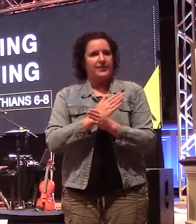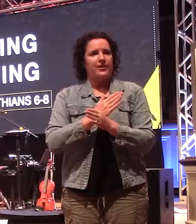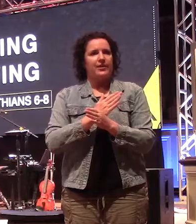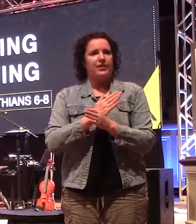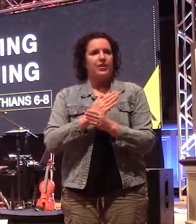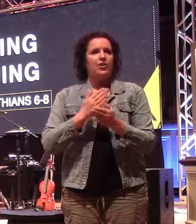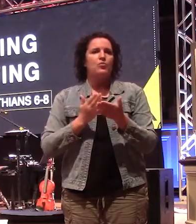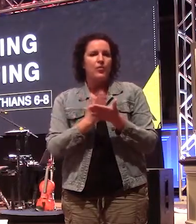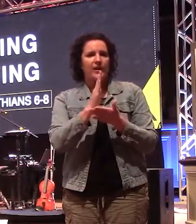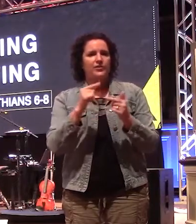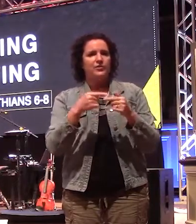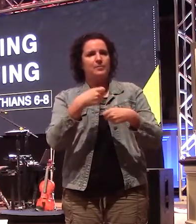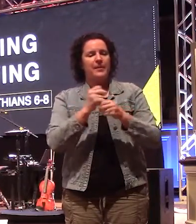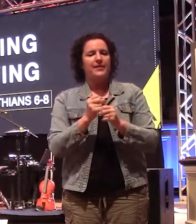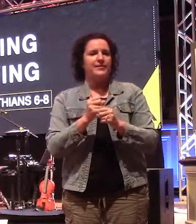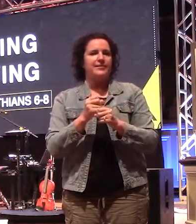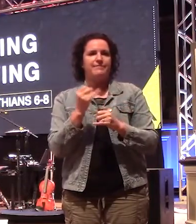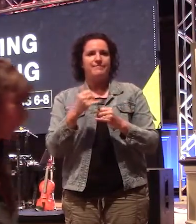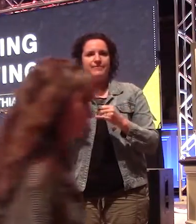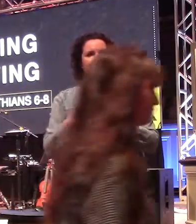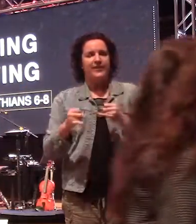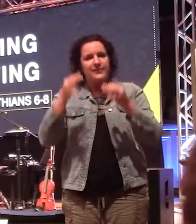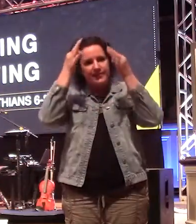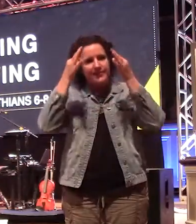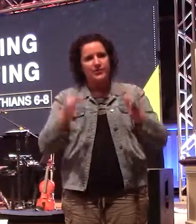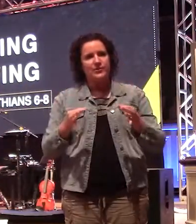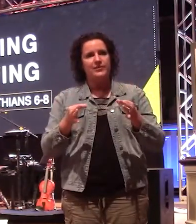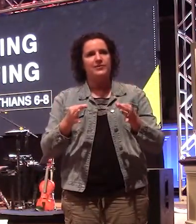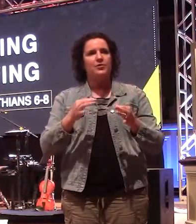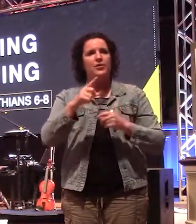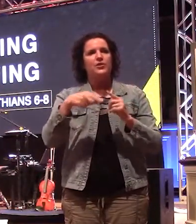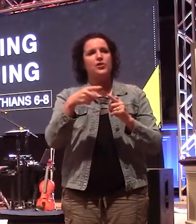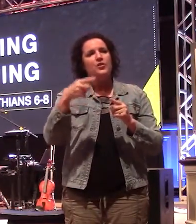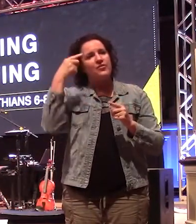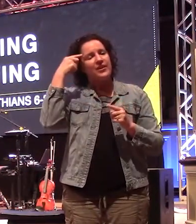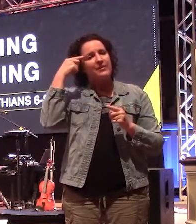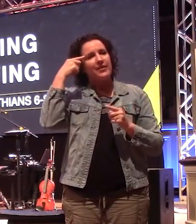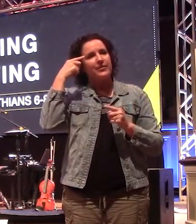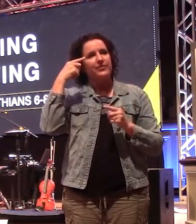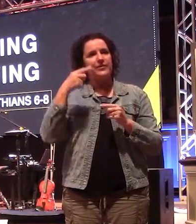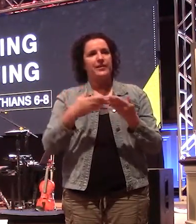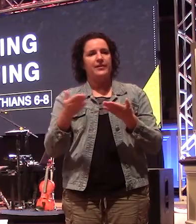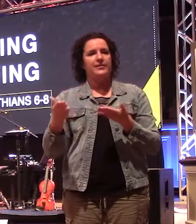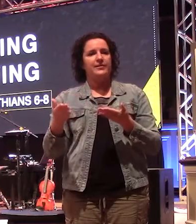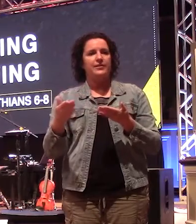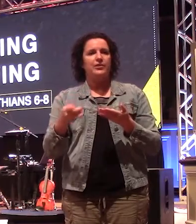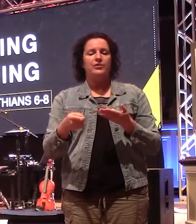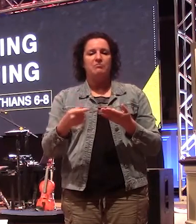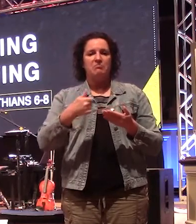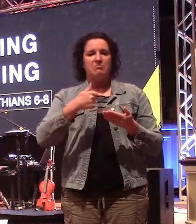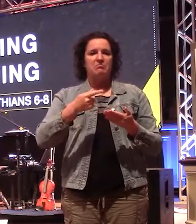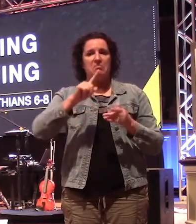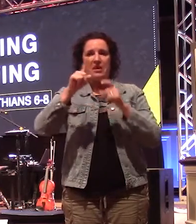final decision. So as you think about those things, you ask yourself, who decides what to do with those things?